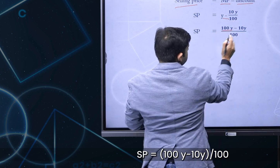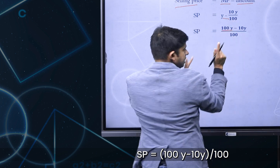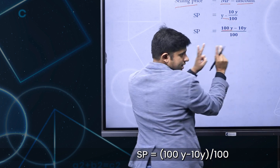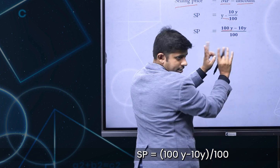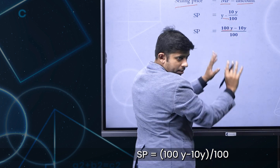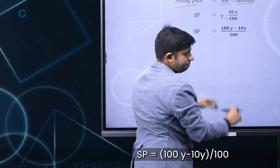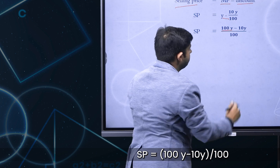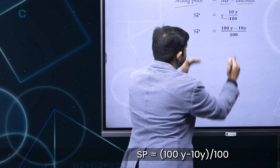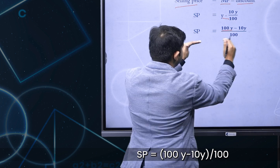10Y by 100.